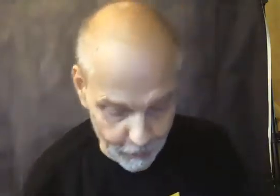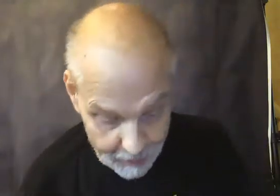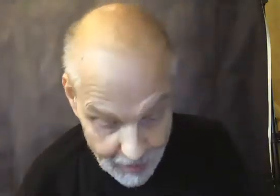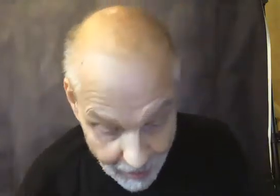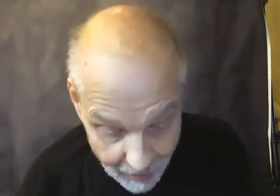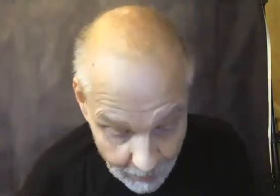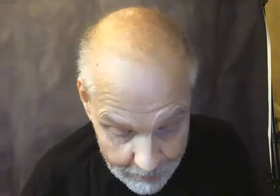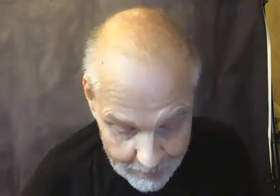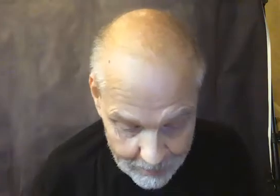adult.